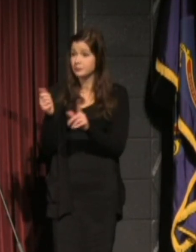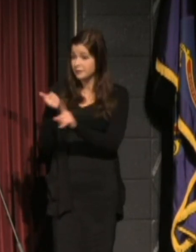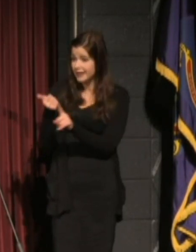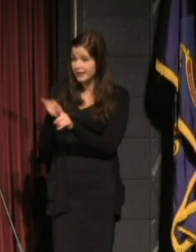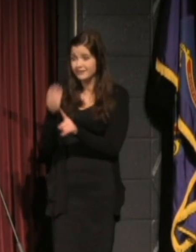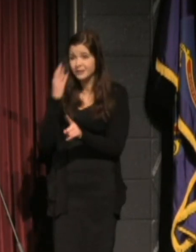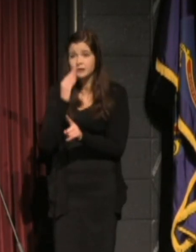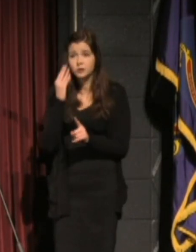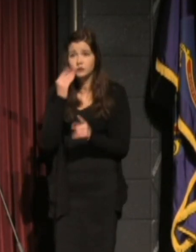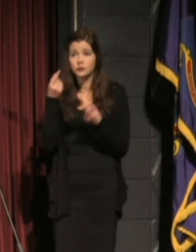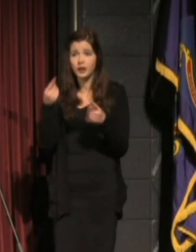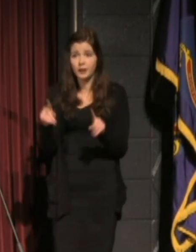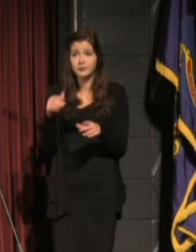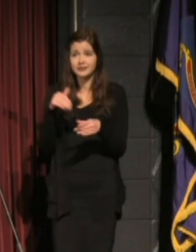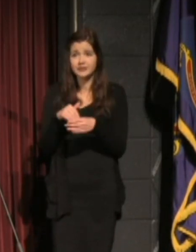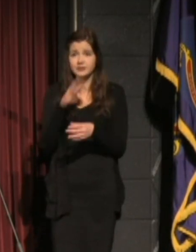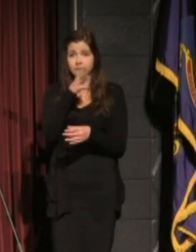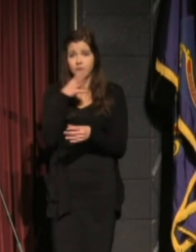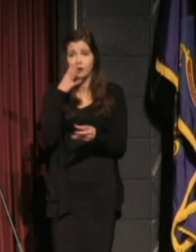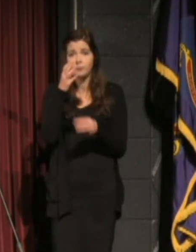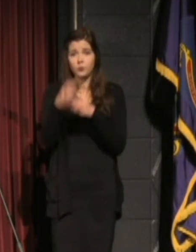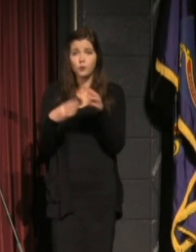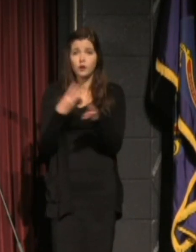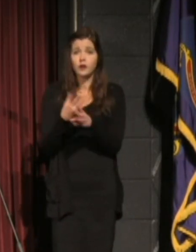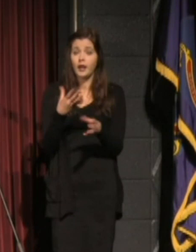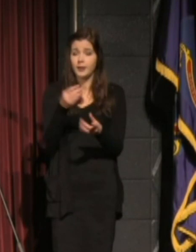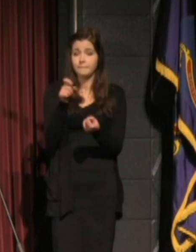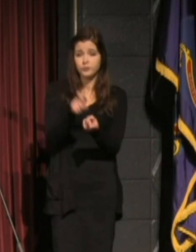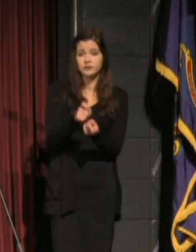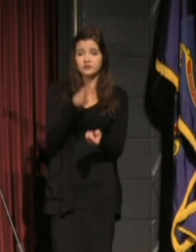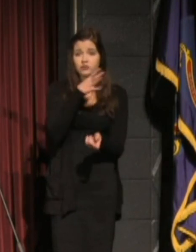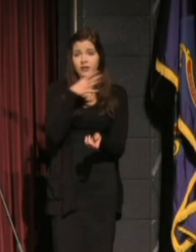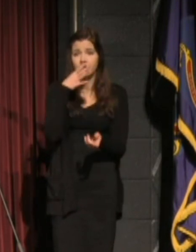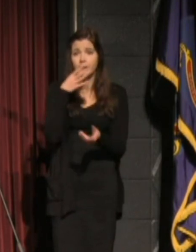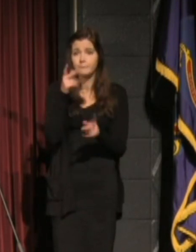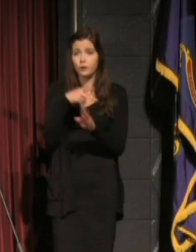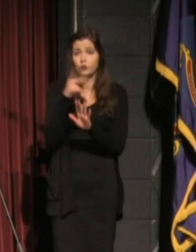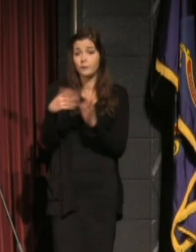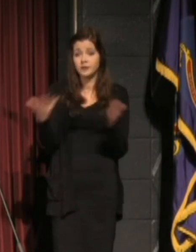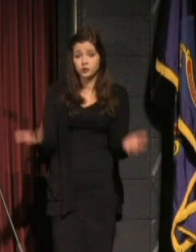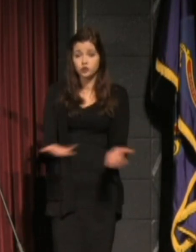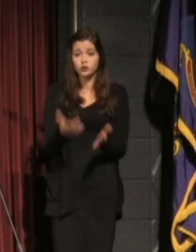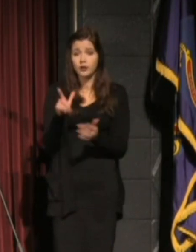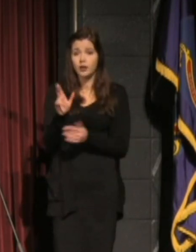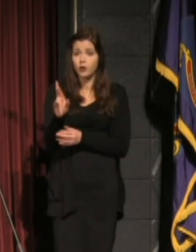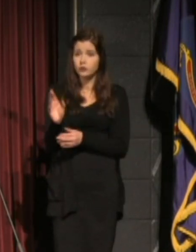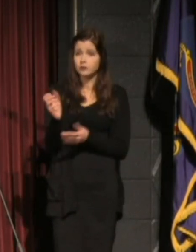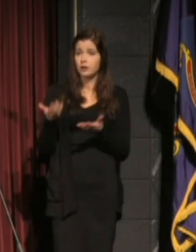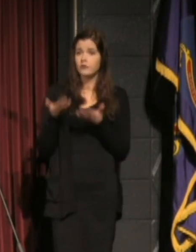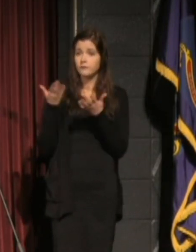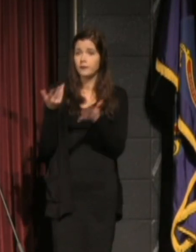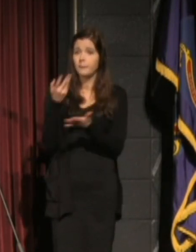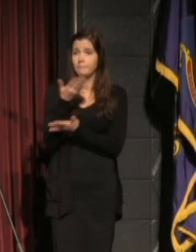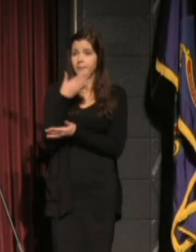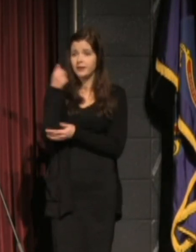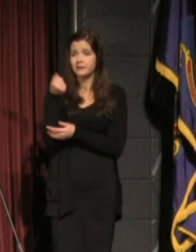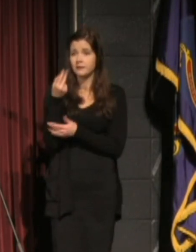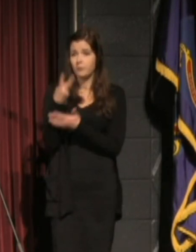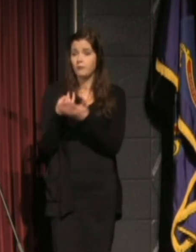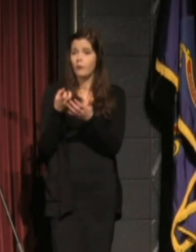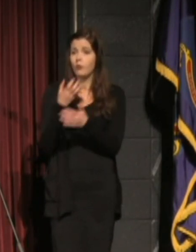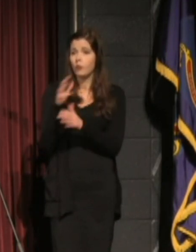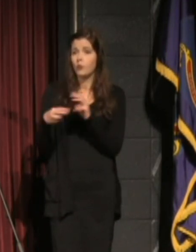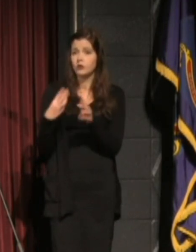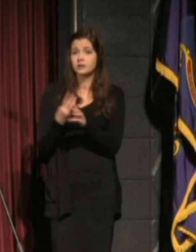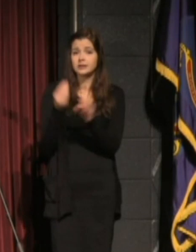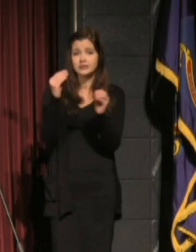what goes on in the agricultural world. And the Precision Ag program at Lake Region offers the best of both worlds. We are